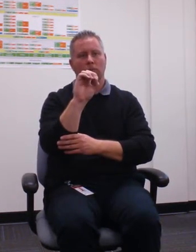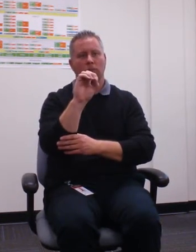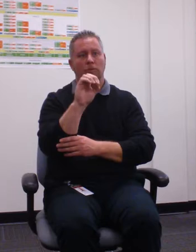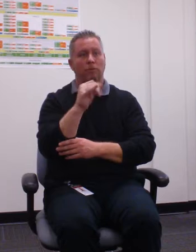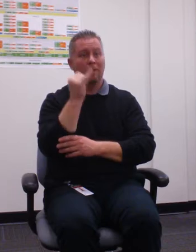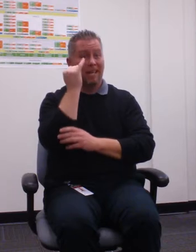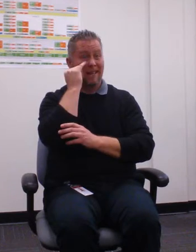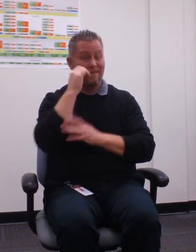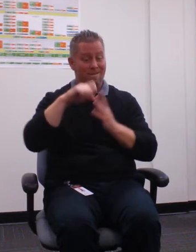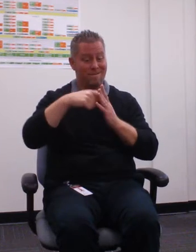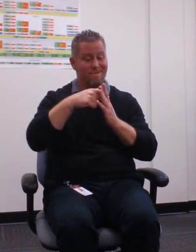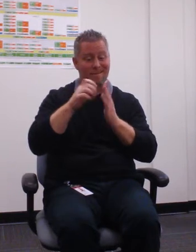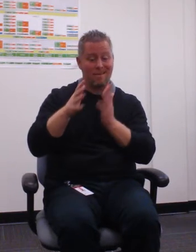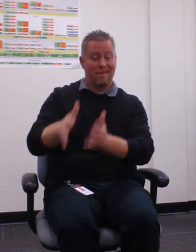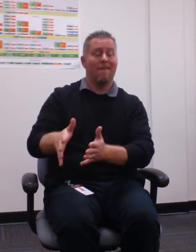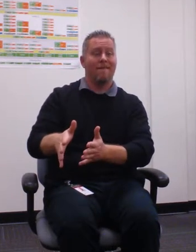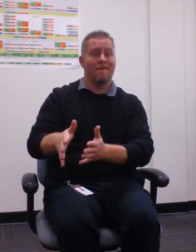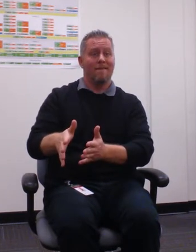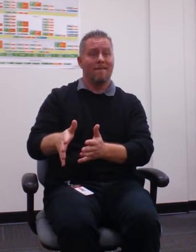If the key is in it,